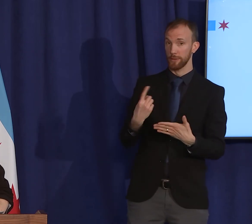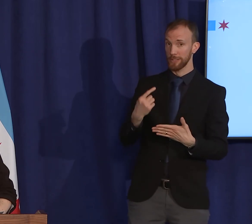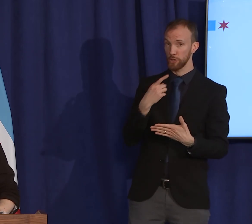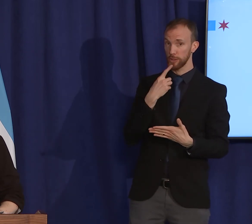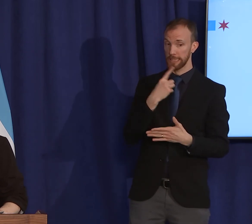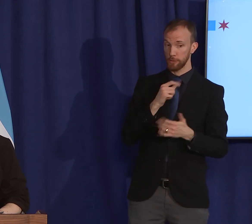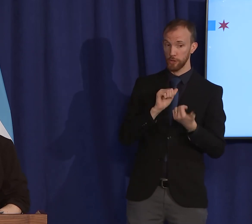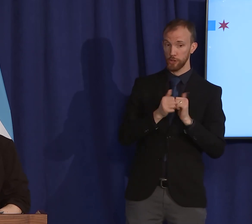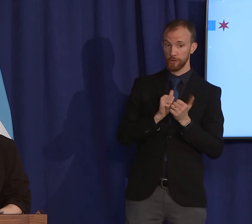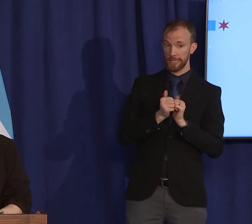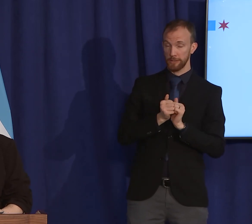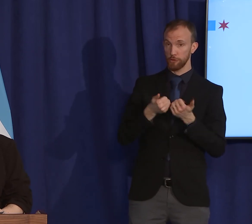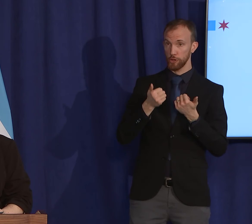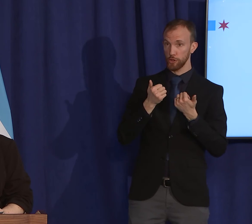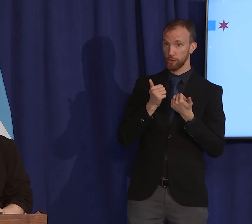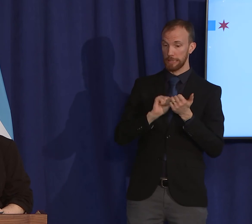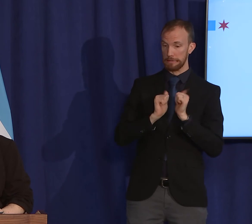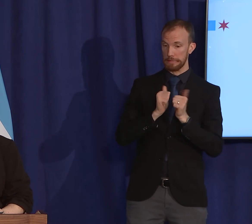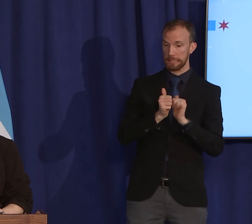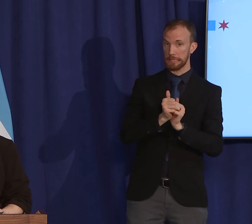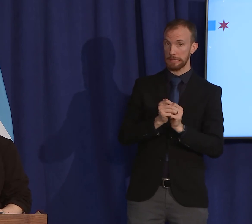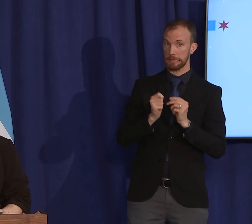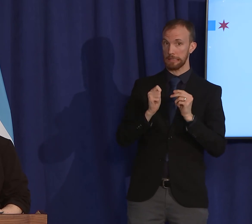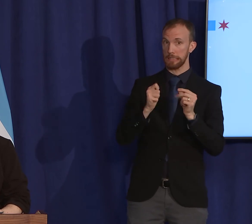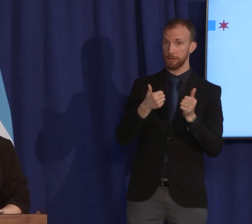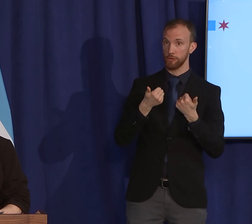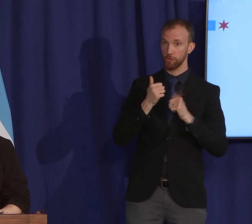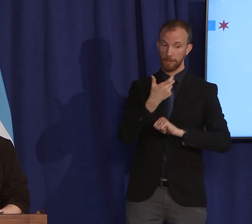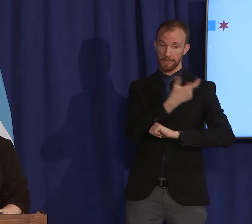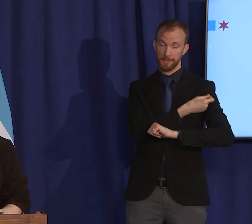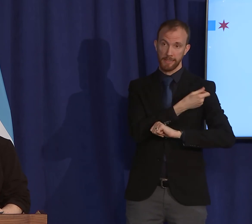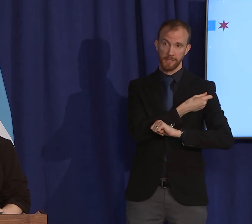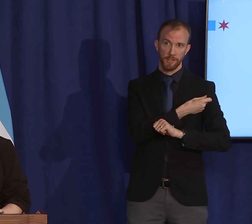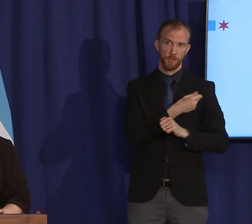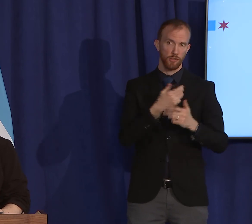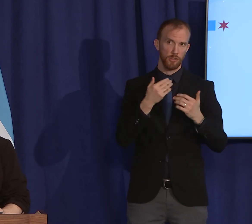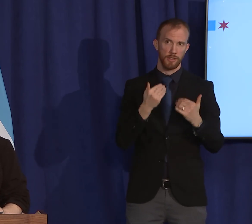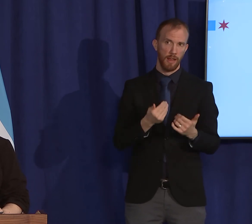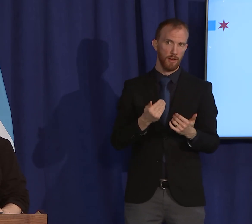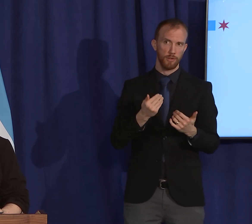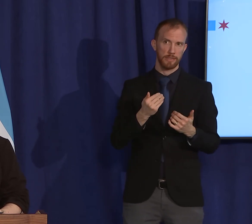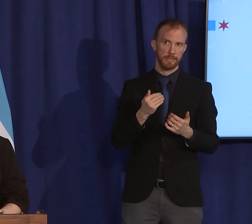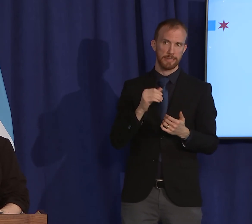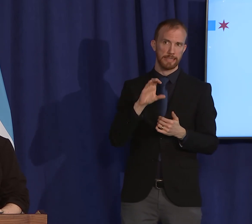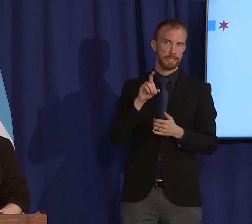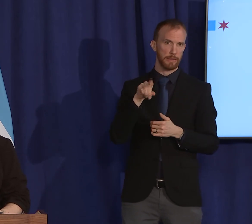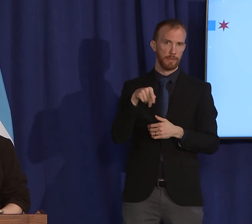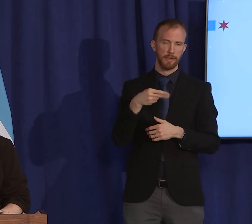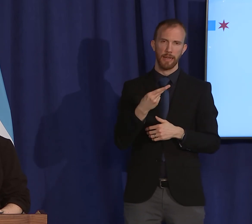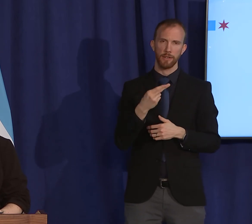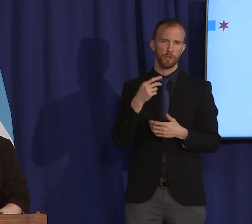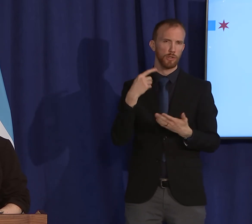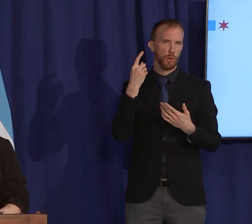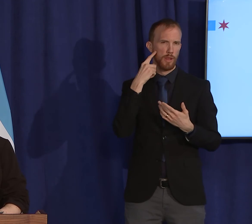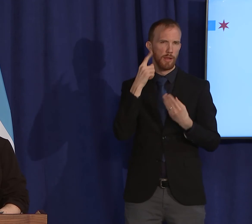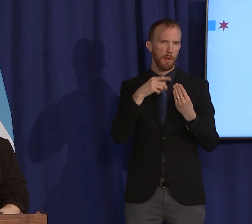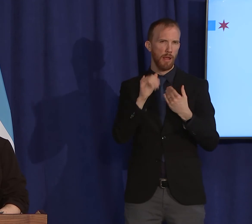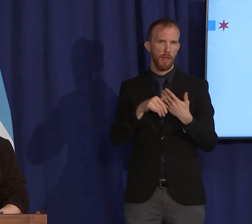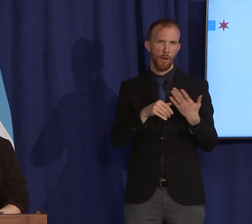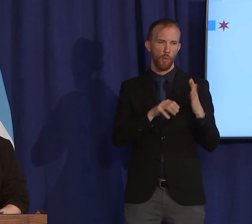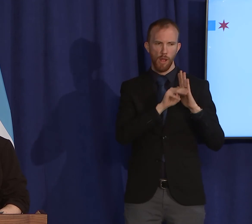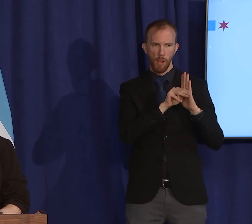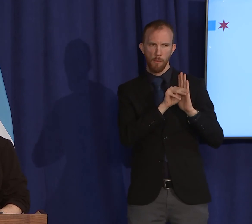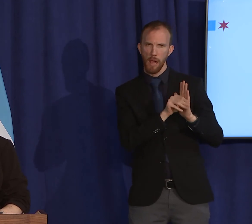far as vaccinating was concerned. I was wondering if you could say what the modeling for CDPH was saying about deaths. Yeah, our modeling is